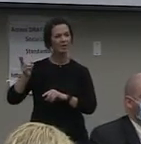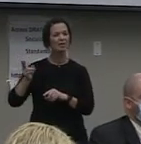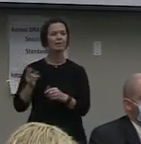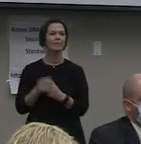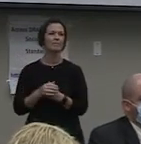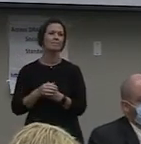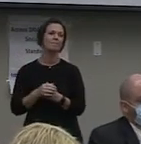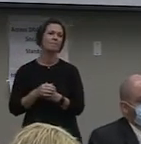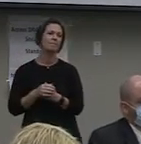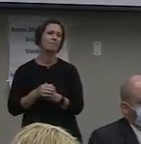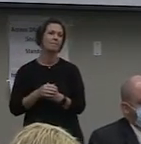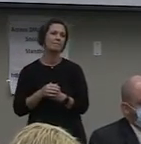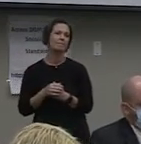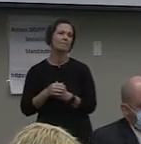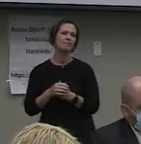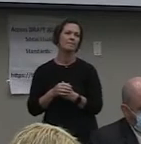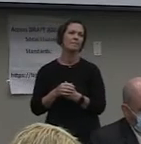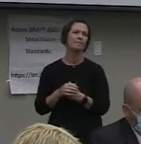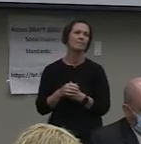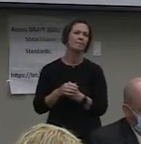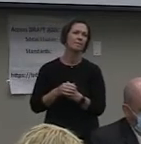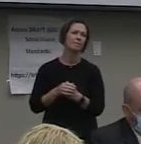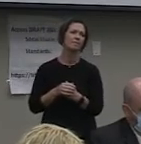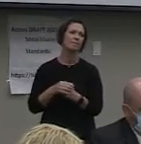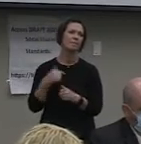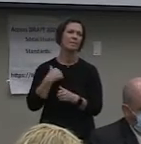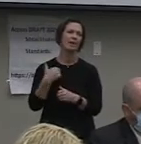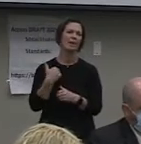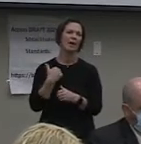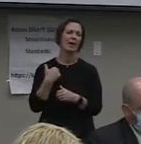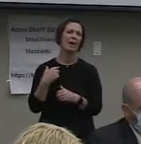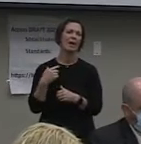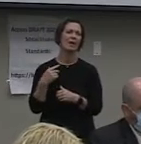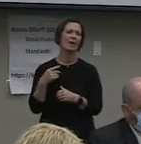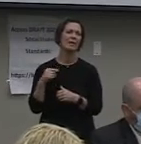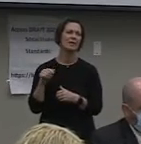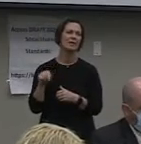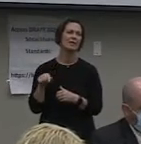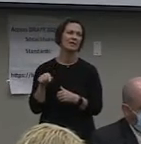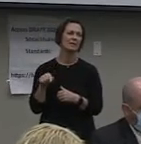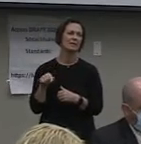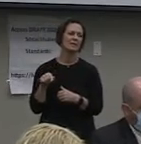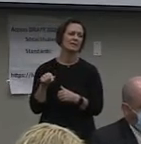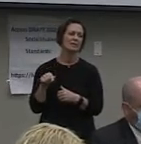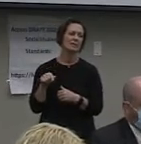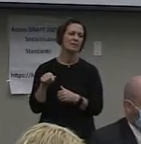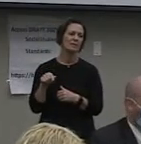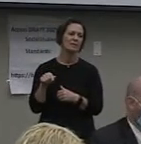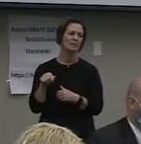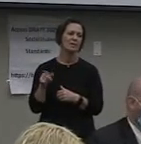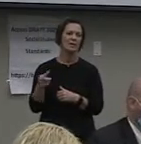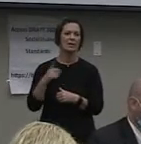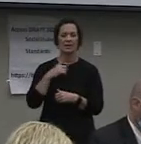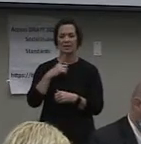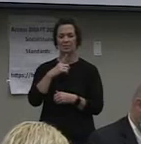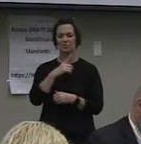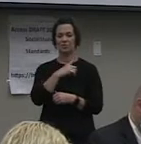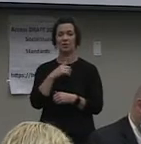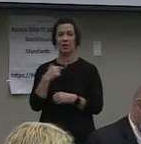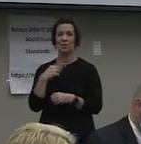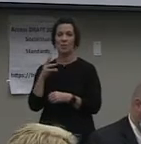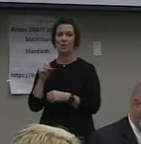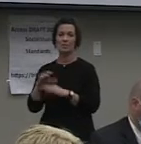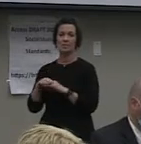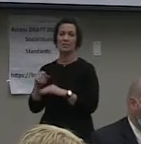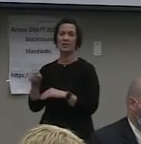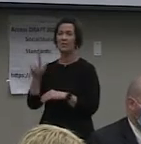happen. For example, I had an extraordinary experience serving the legislature for 28 years.